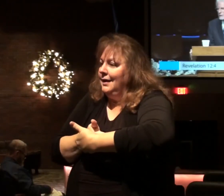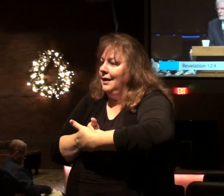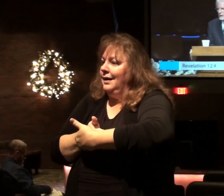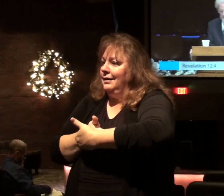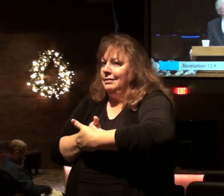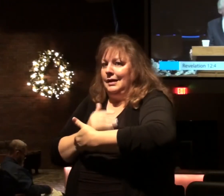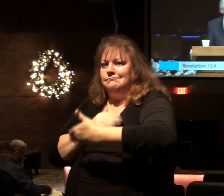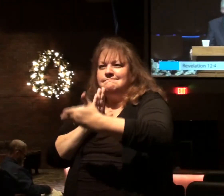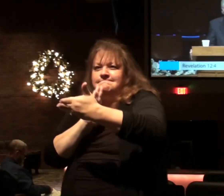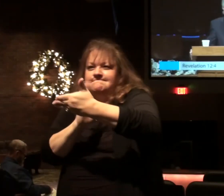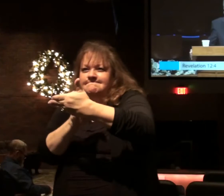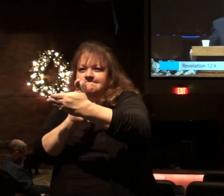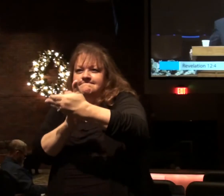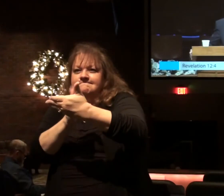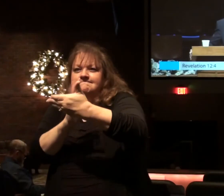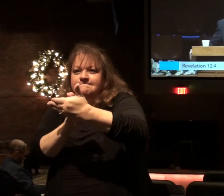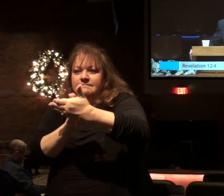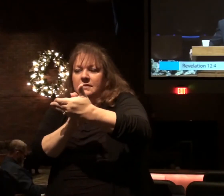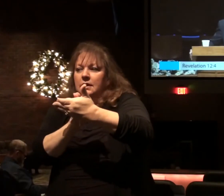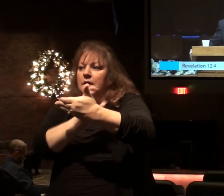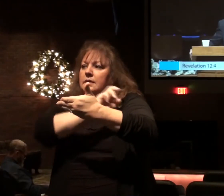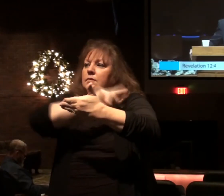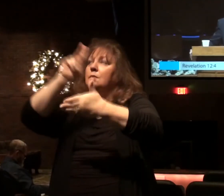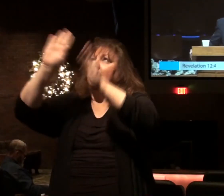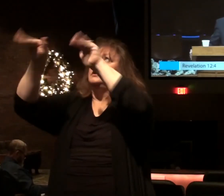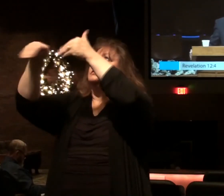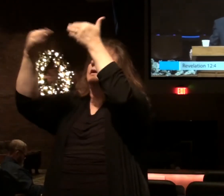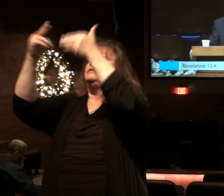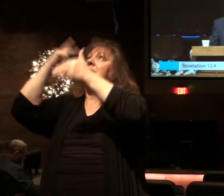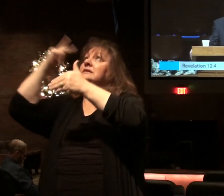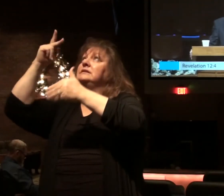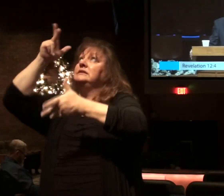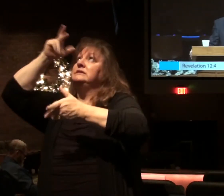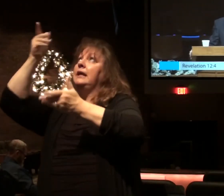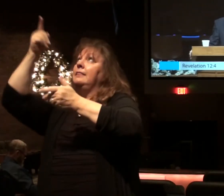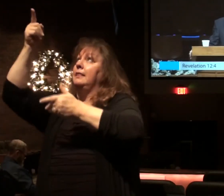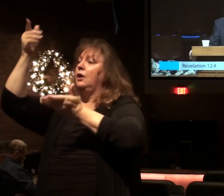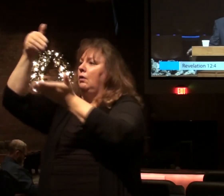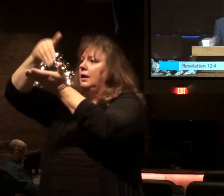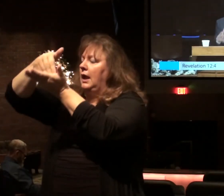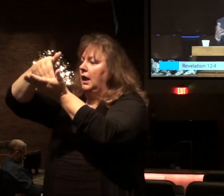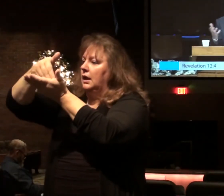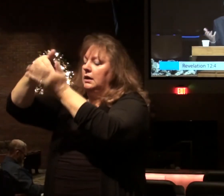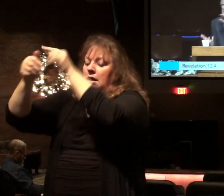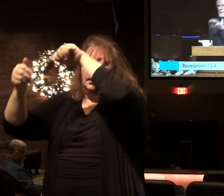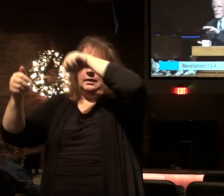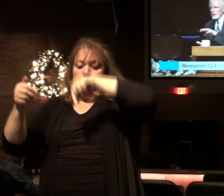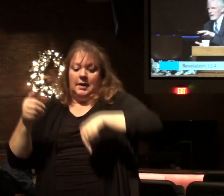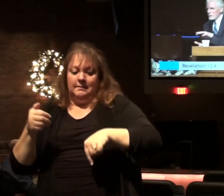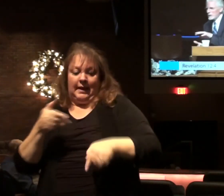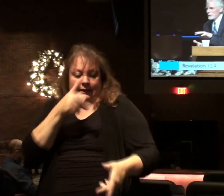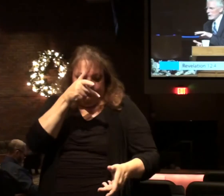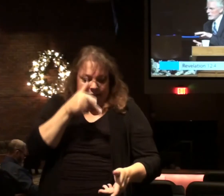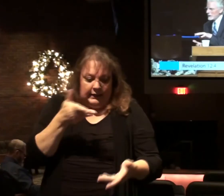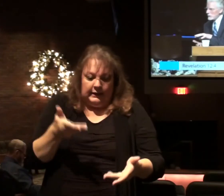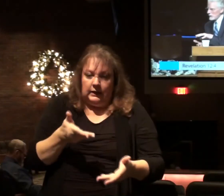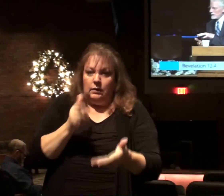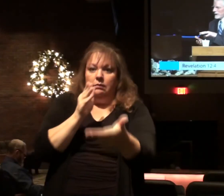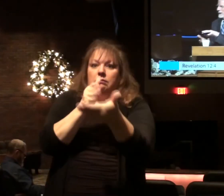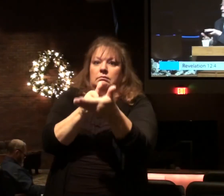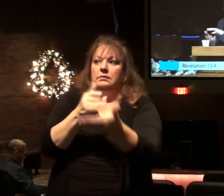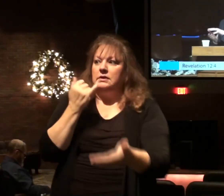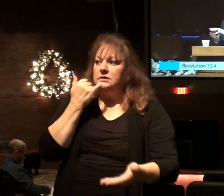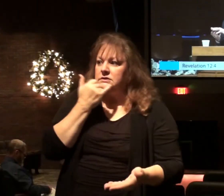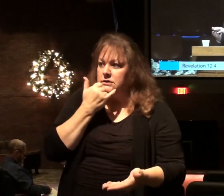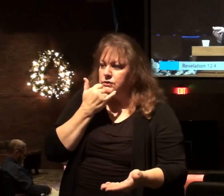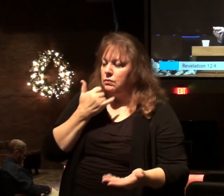to Israel. Then we'll go back to heaven to deal with the devil again. Then we'll come back and deal with the devil dealing with Israel